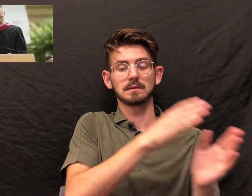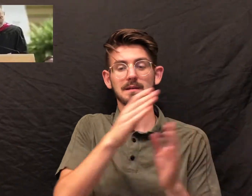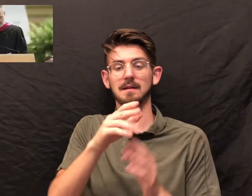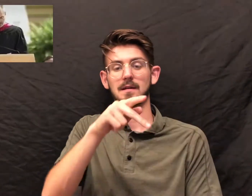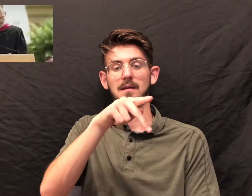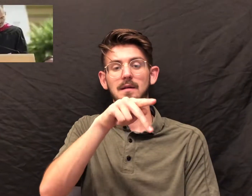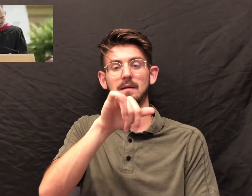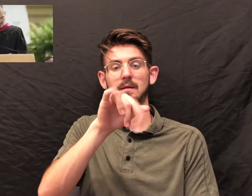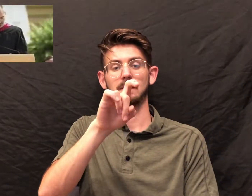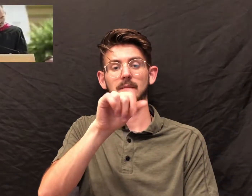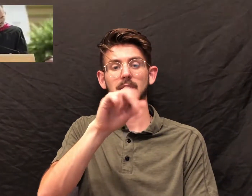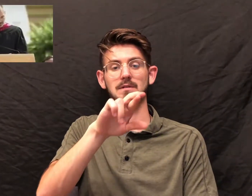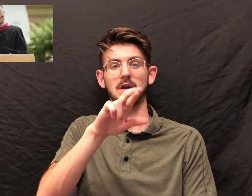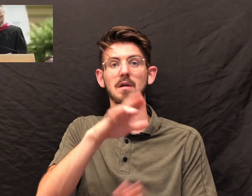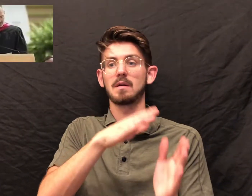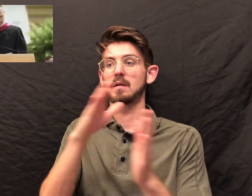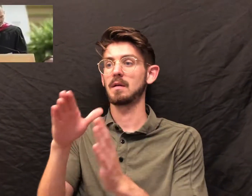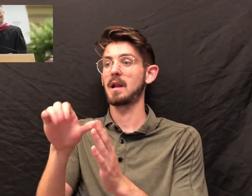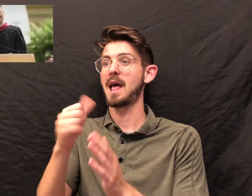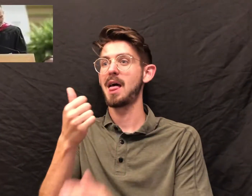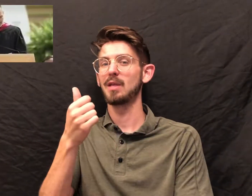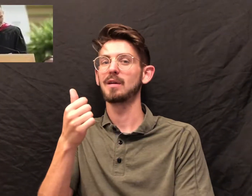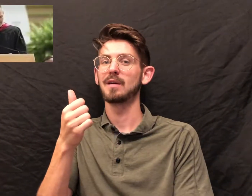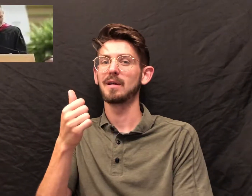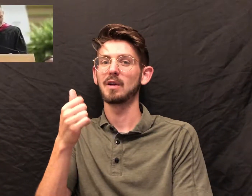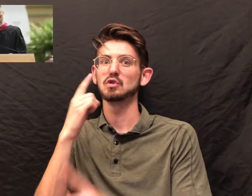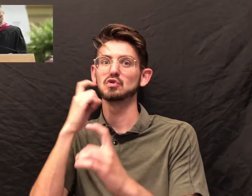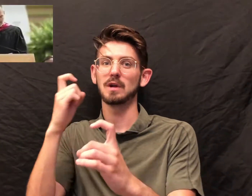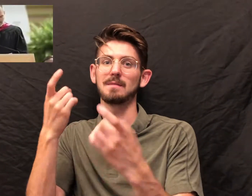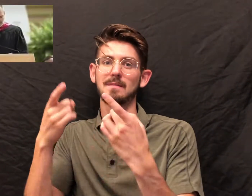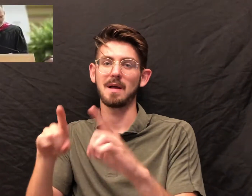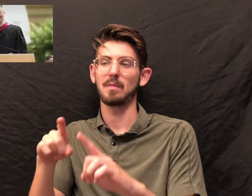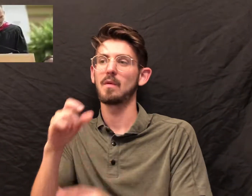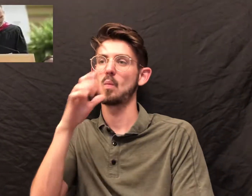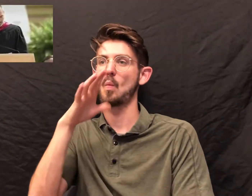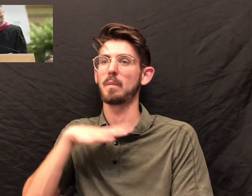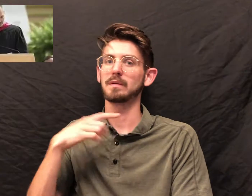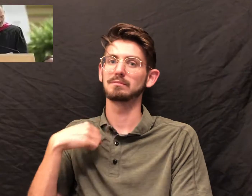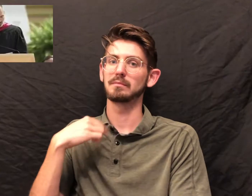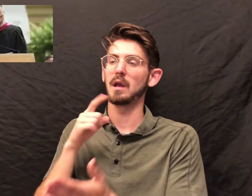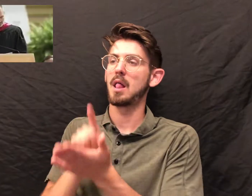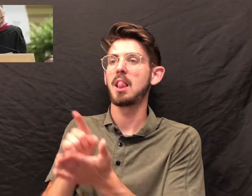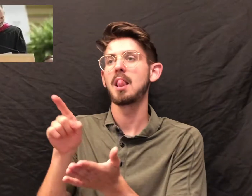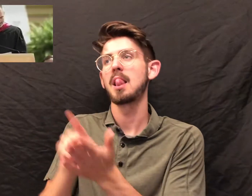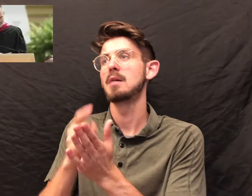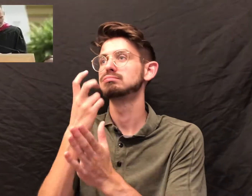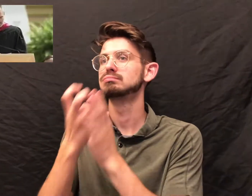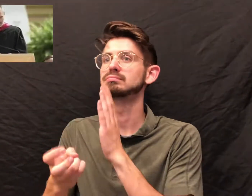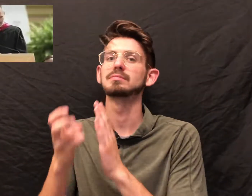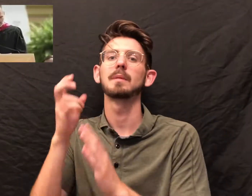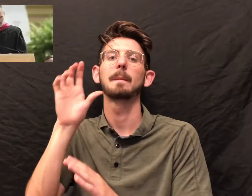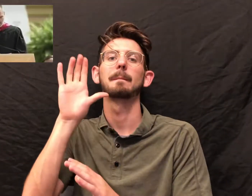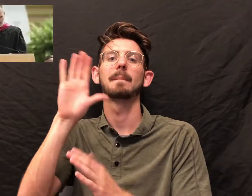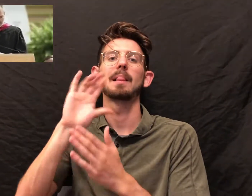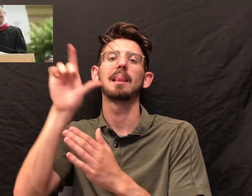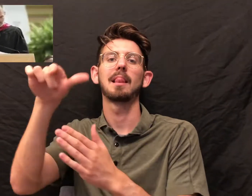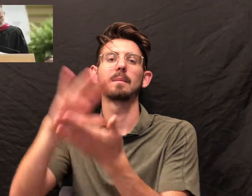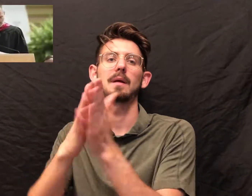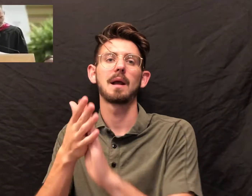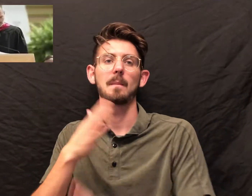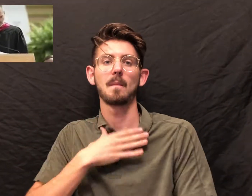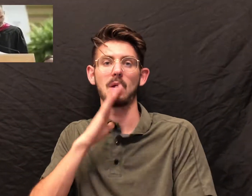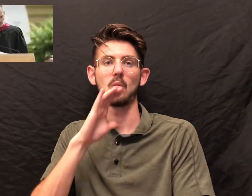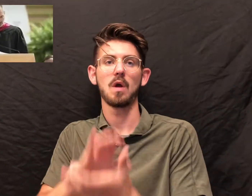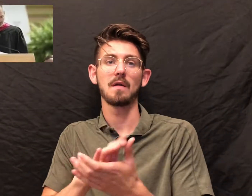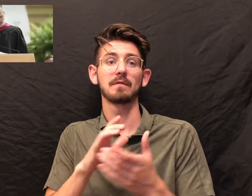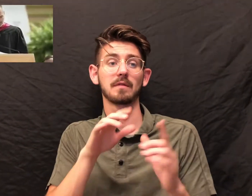in love with an amazing woman who would become my wife. Pixar went on to create the world's first computer animated feature film, Toy Story, and is